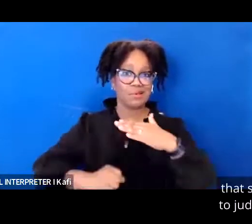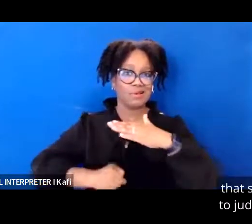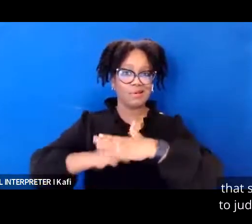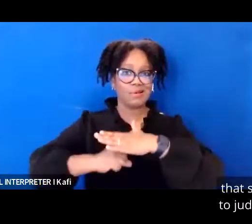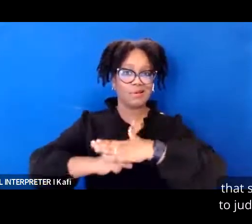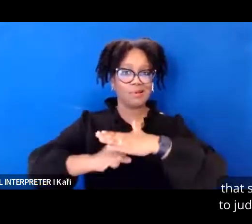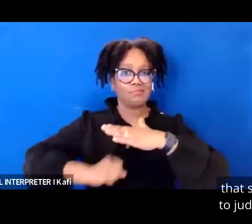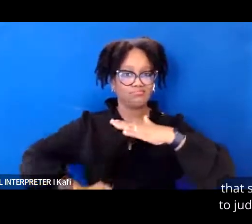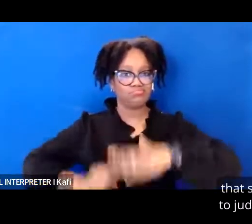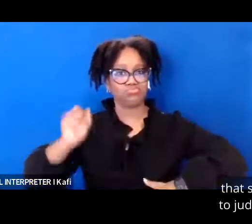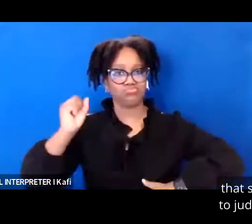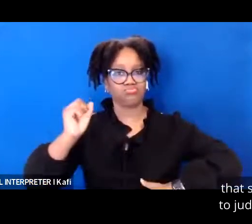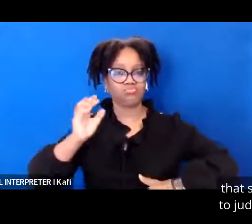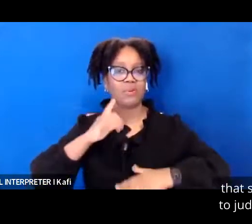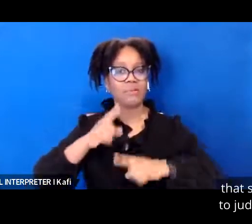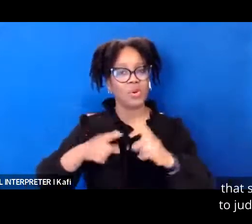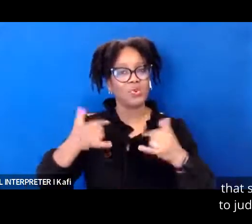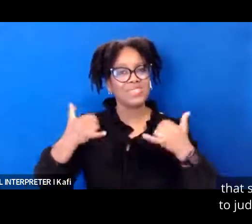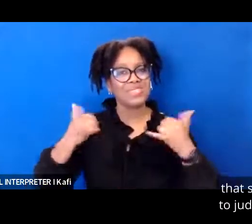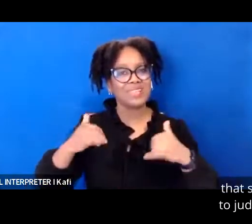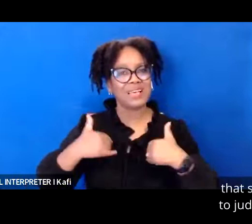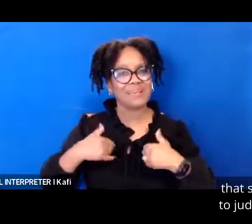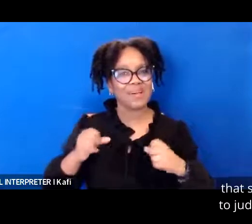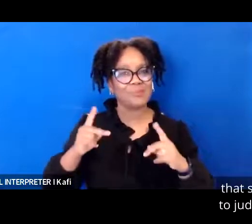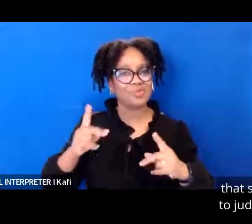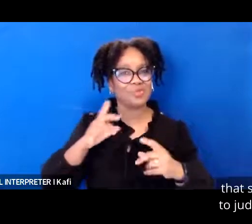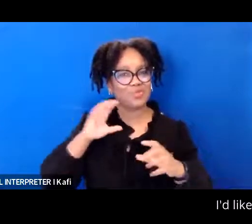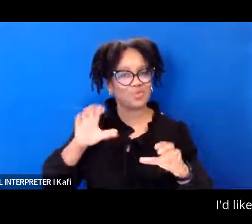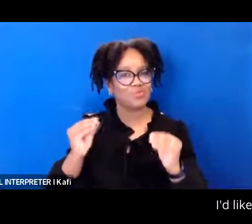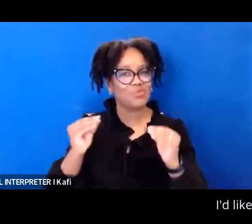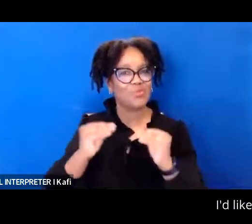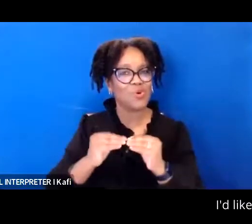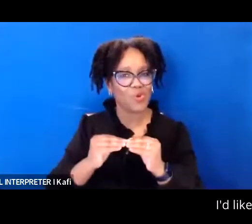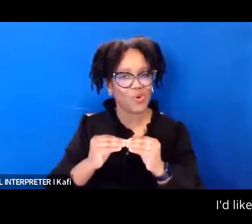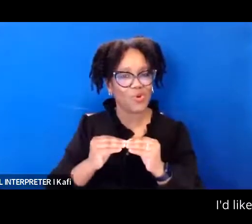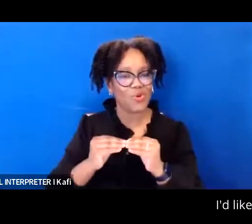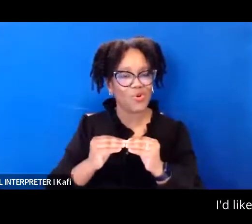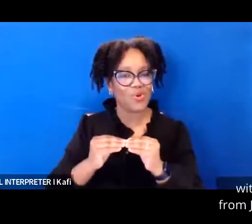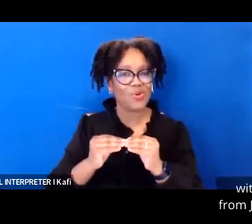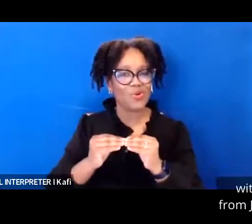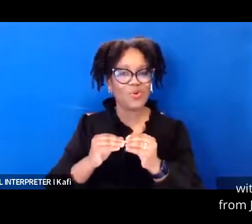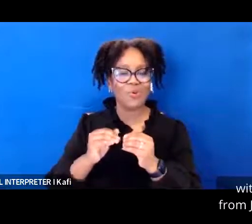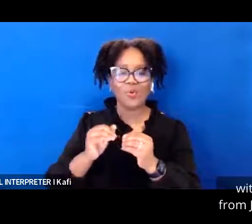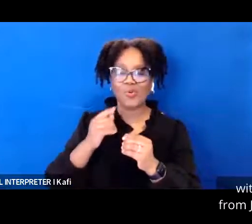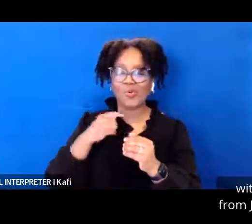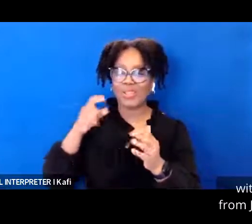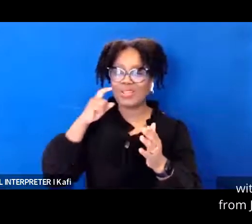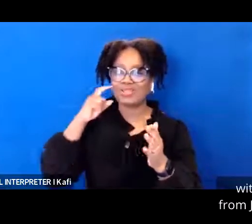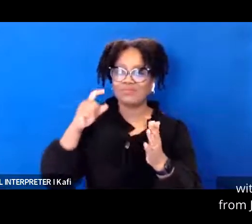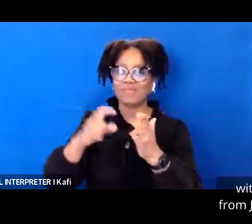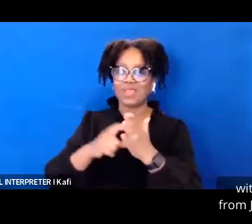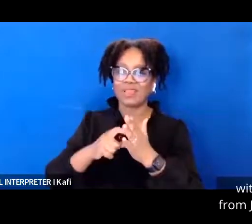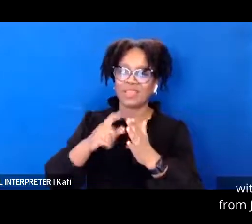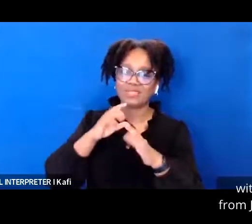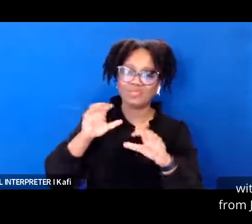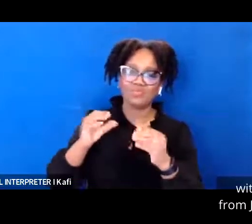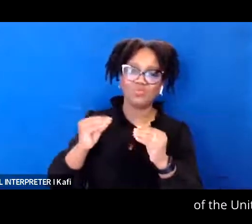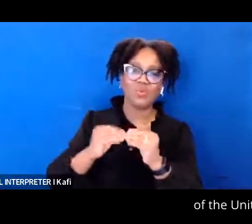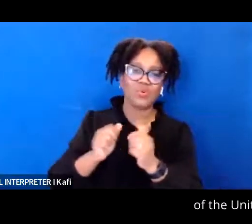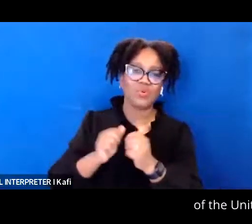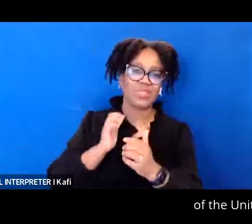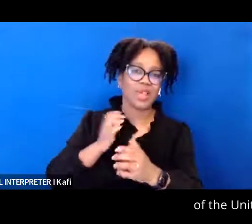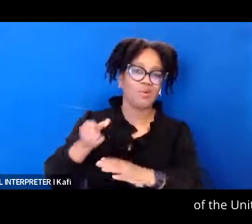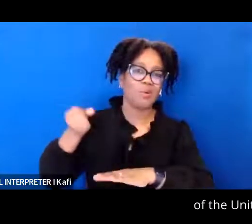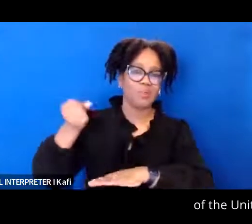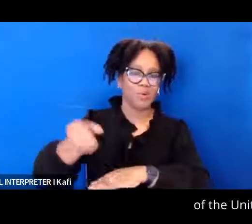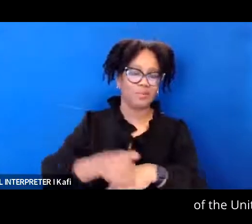that serves as a pipeline to judicial appointments i'd like to end my remarks with a fitting quote from judge edward chen of